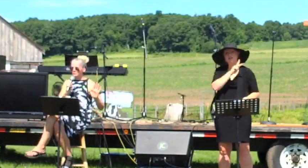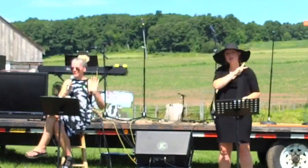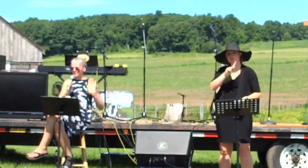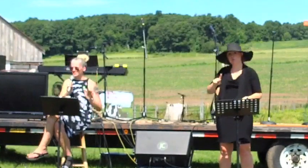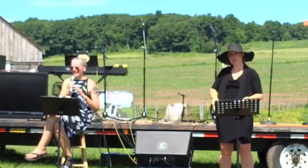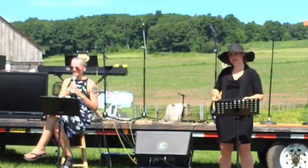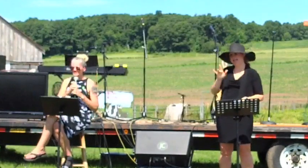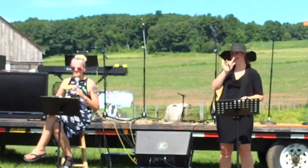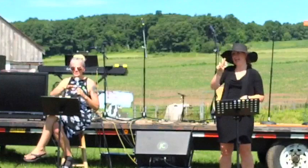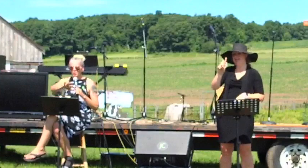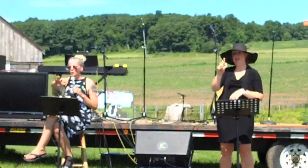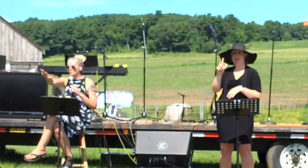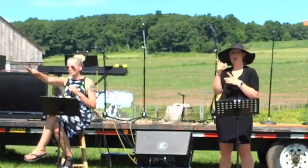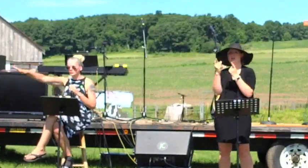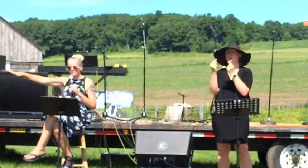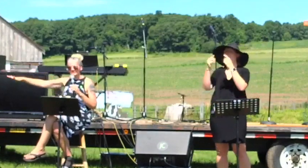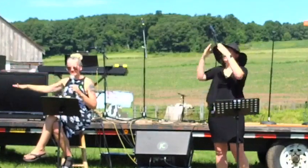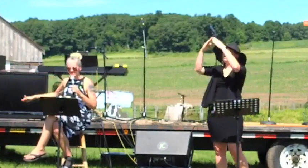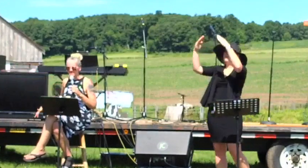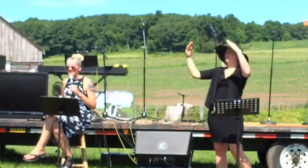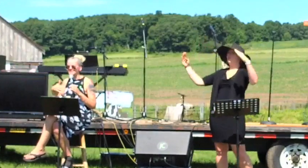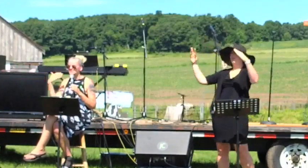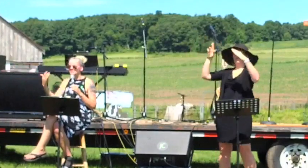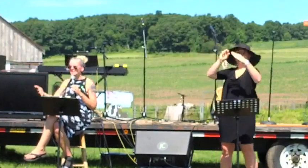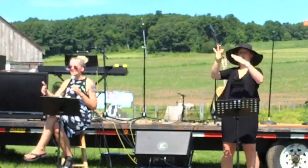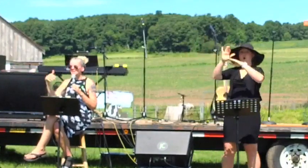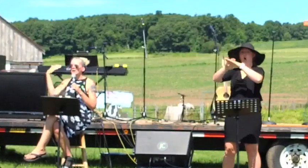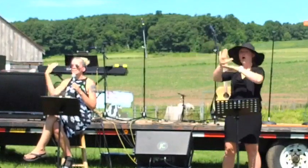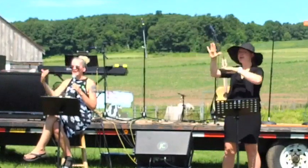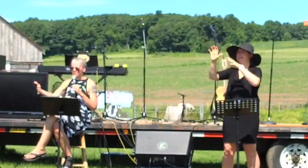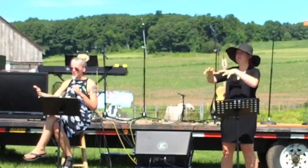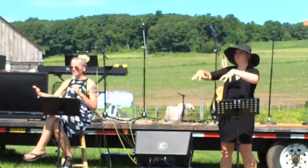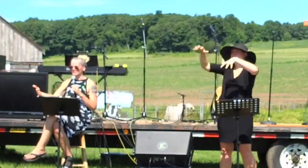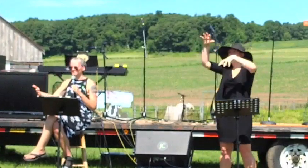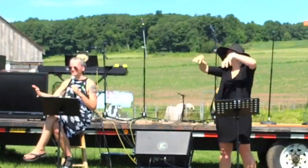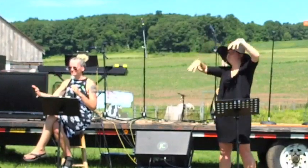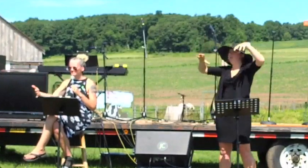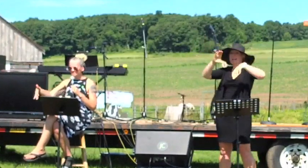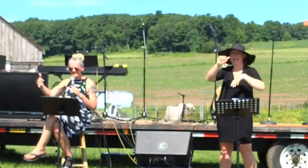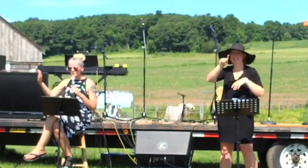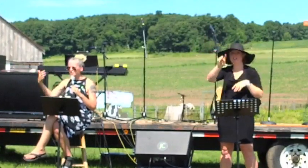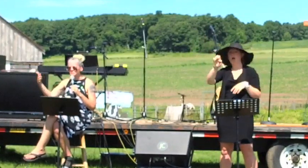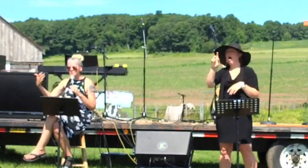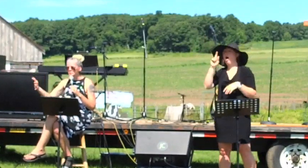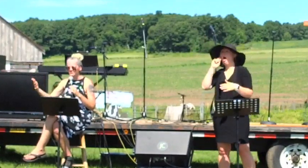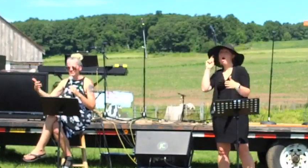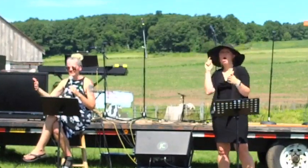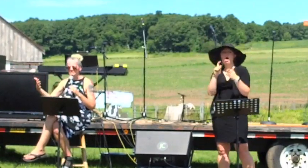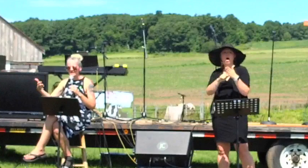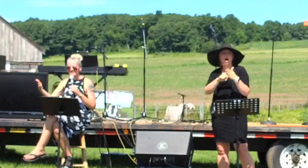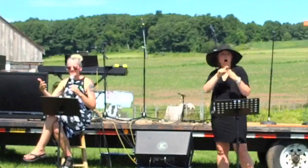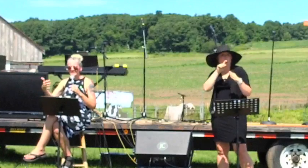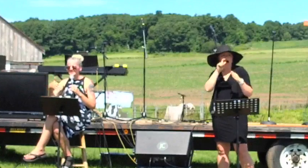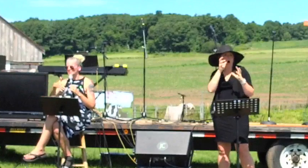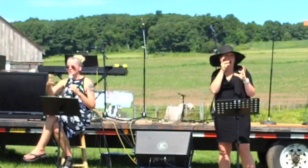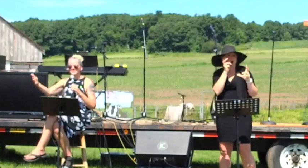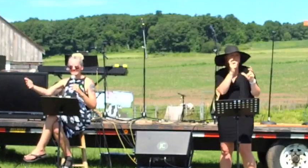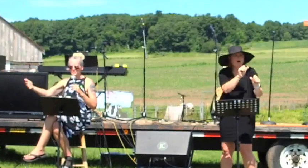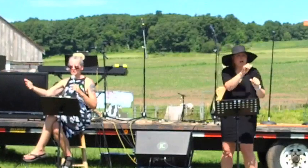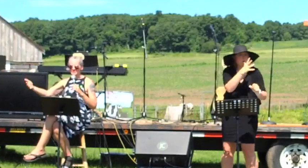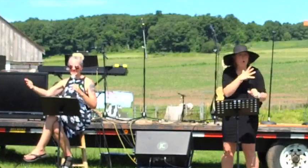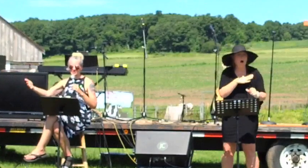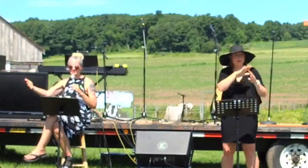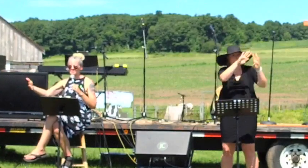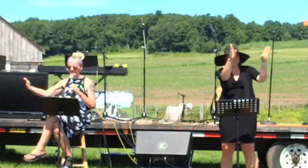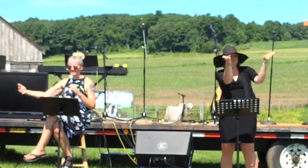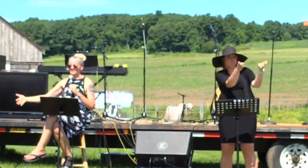the roof of his palace, and he's overlooking the city, and he sees Bathsheba. And she's beautiful. And in fact, he doesn't just see